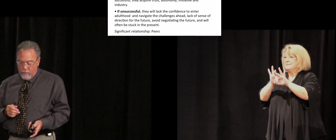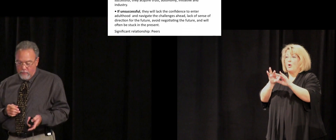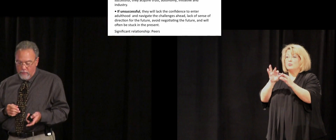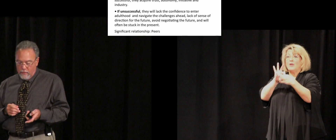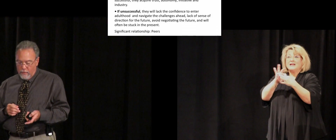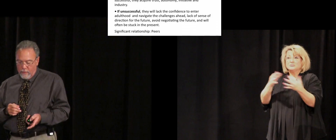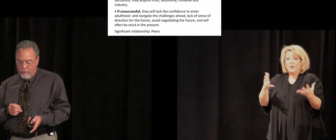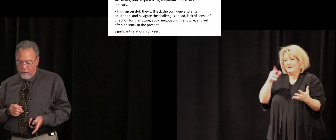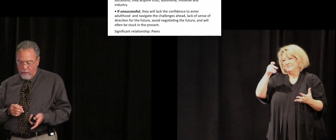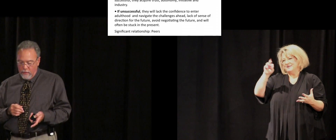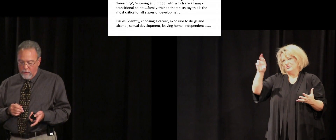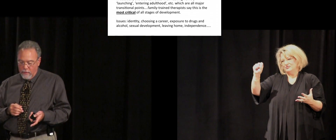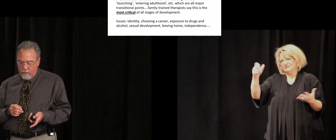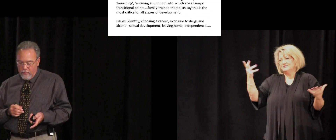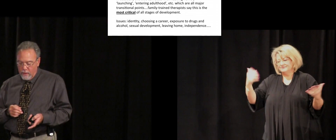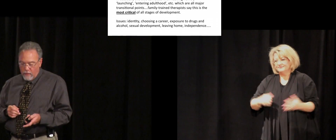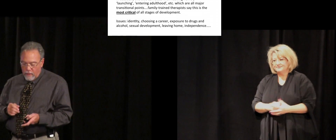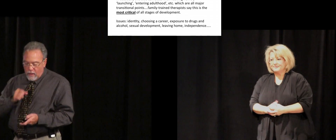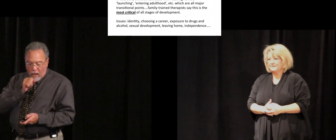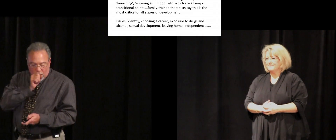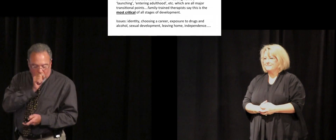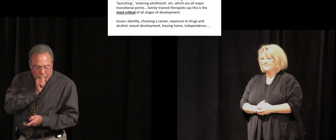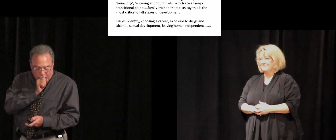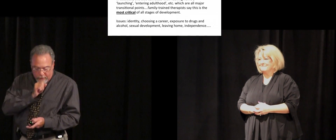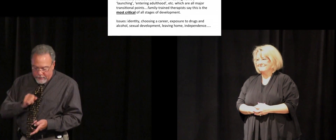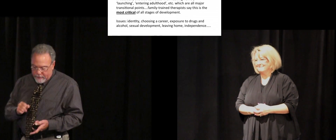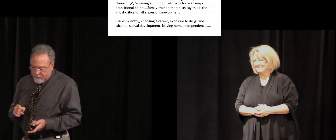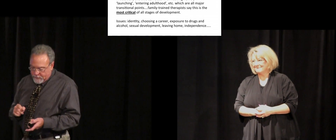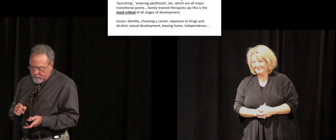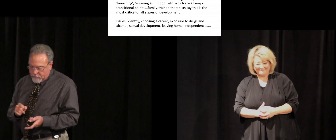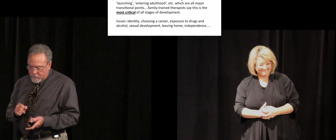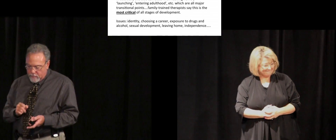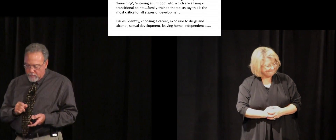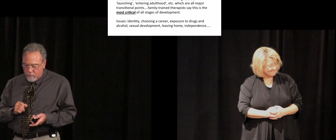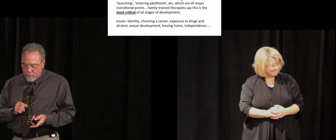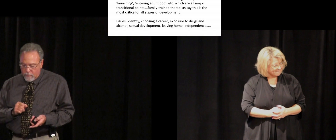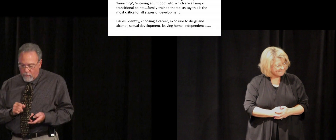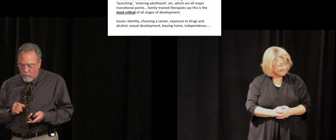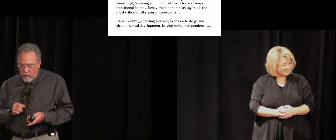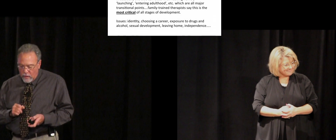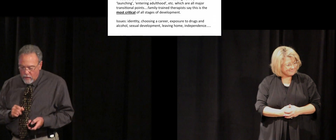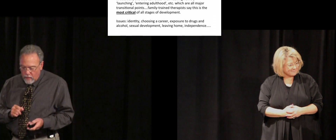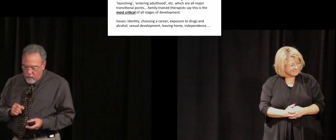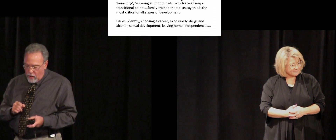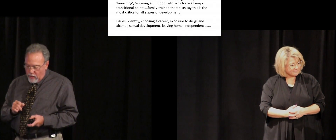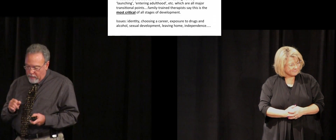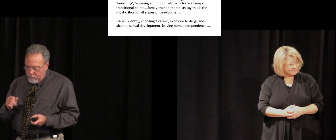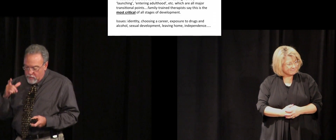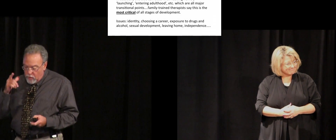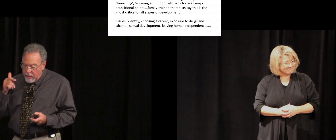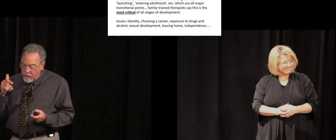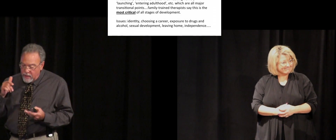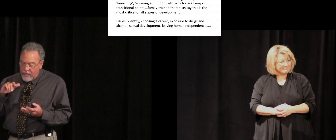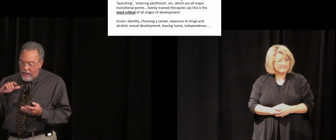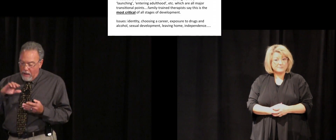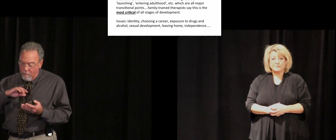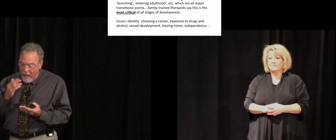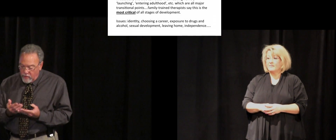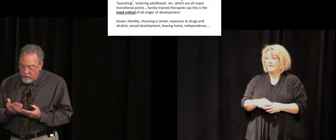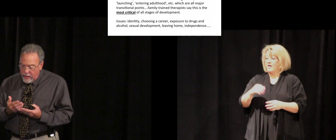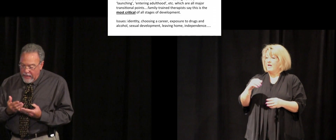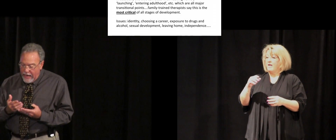Nobody teaches us about emotional development. I've never seen a good curriculum that included it at any sufficient level.